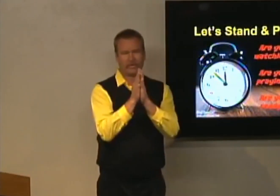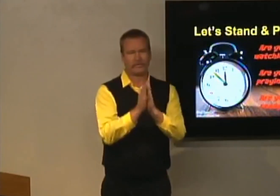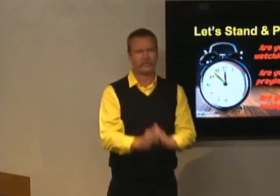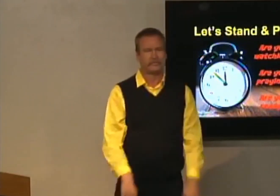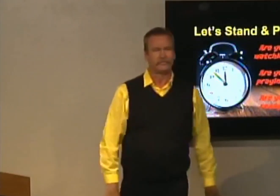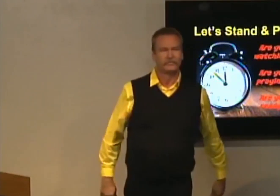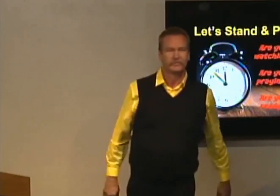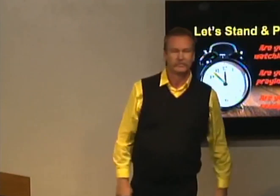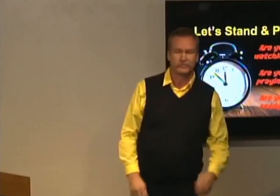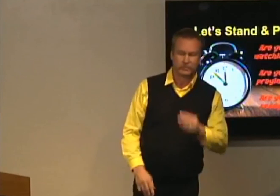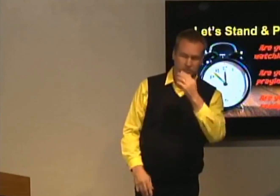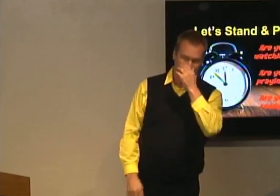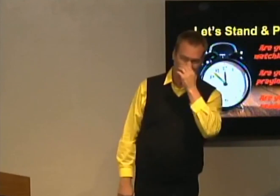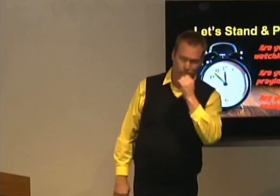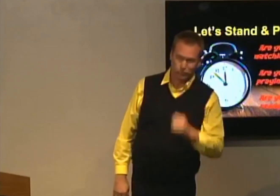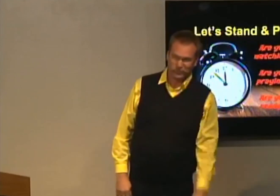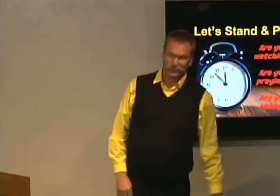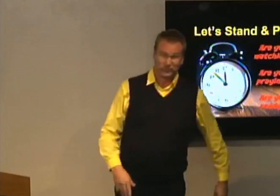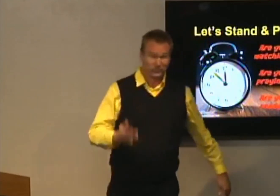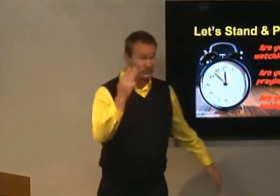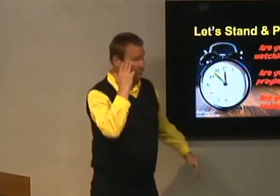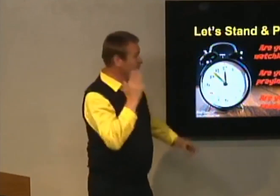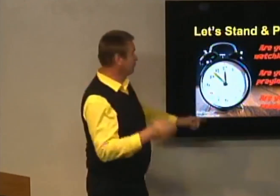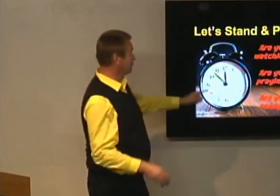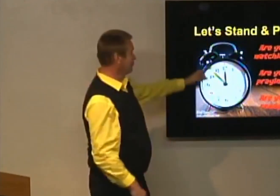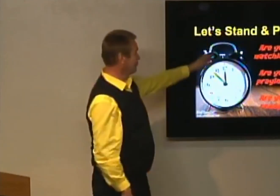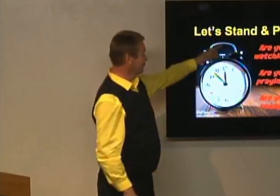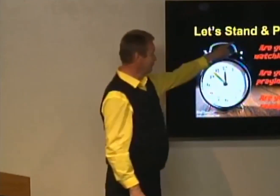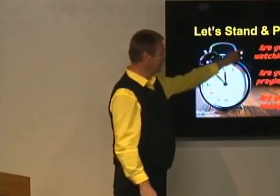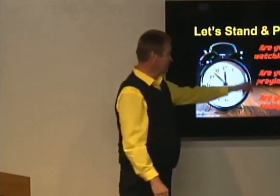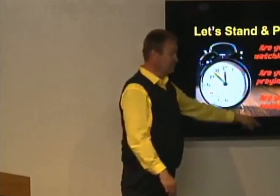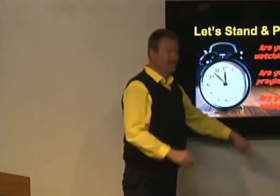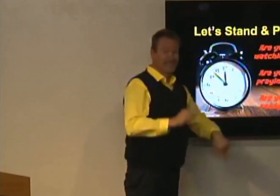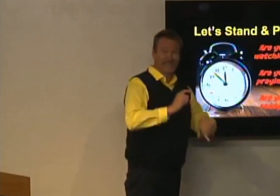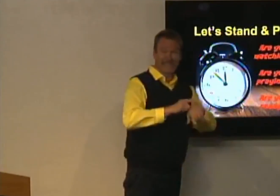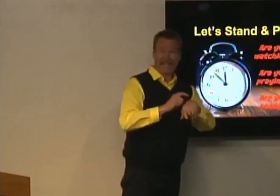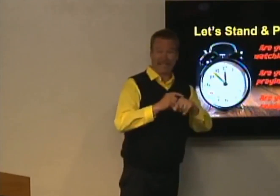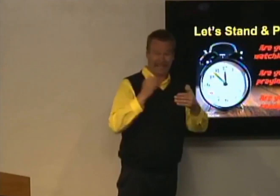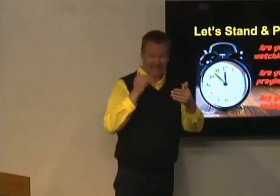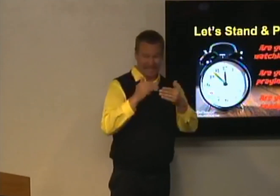So let us stand and pray. You know, all of these